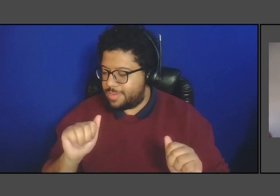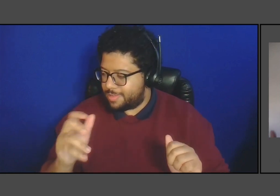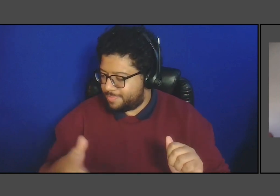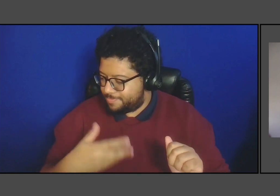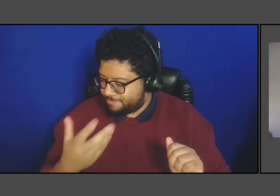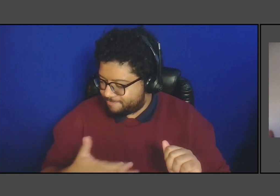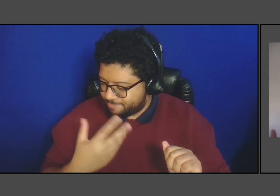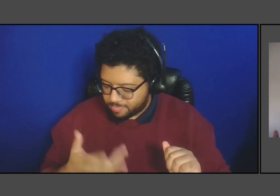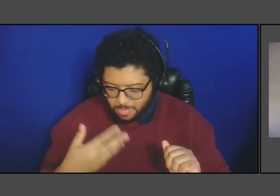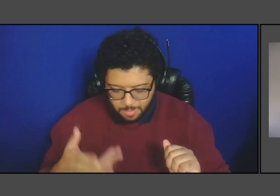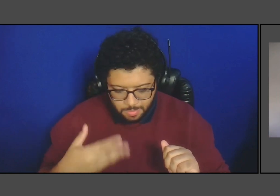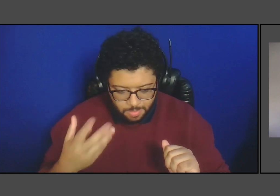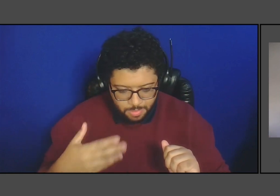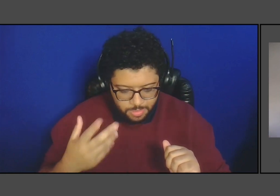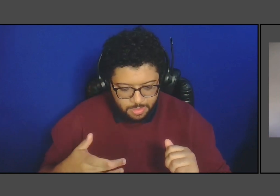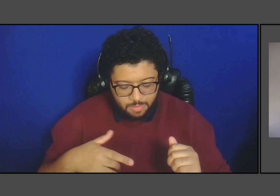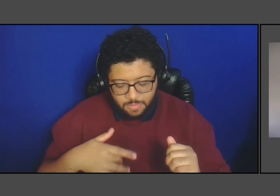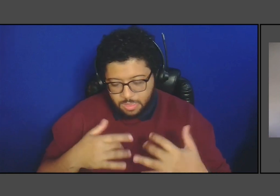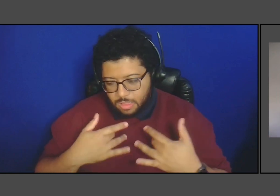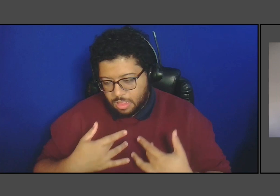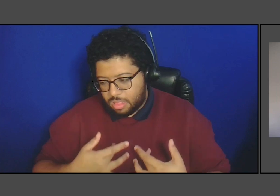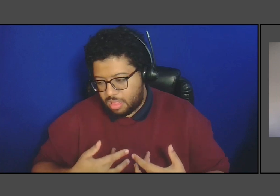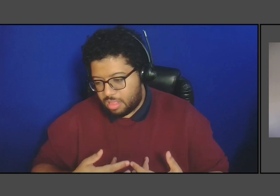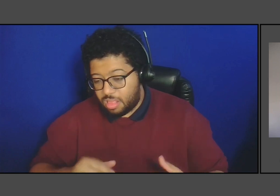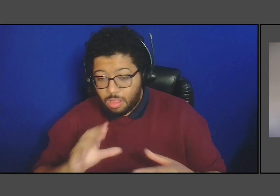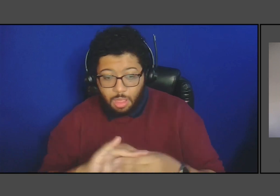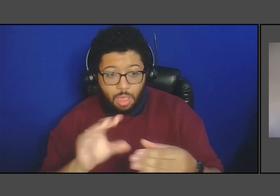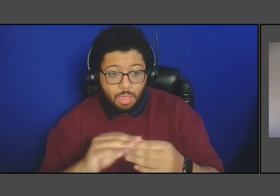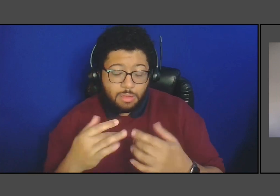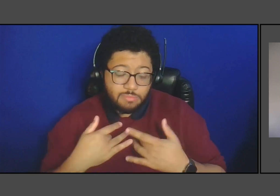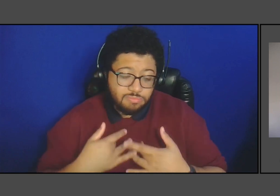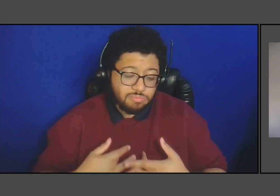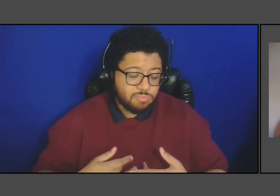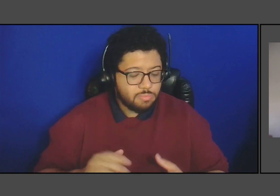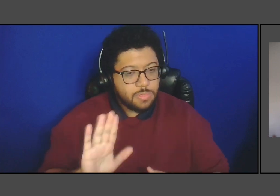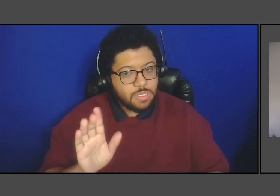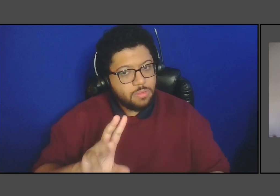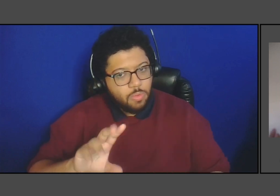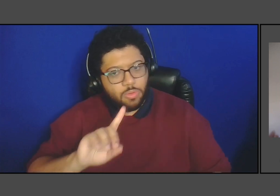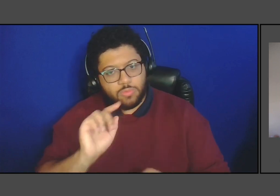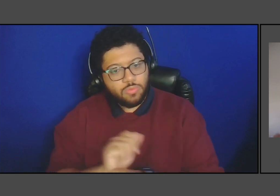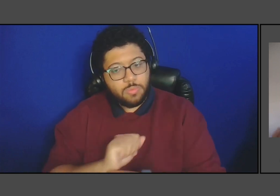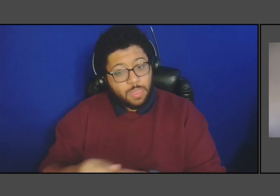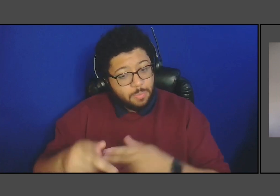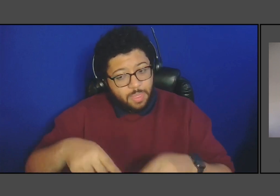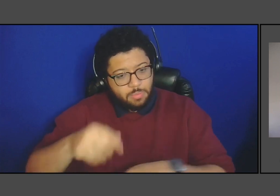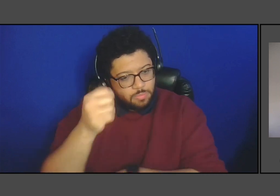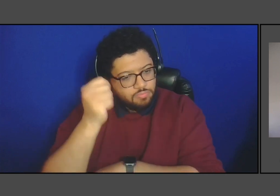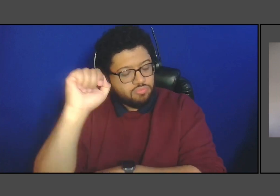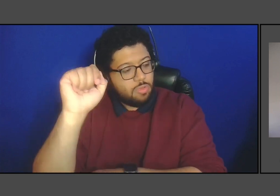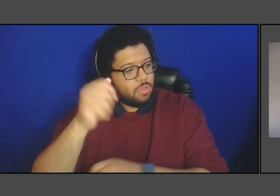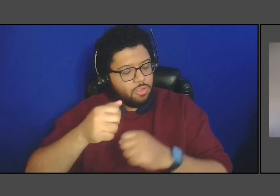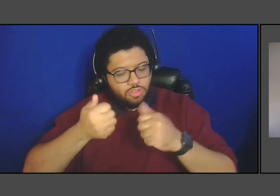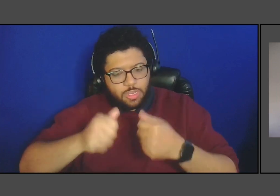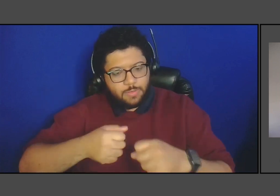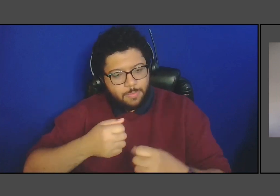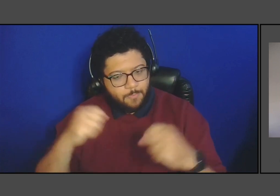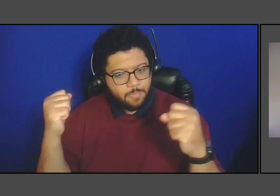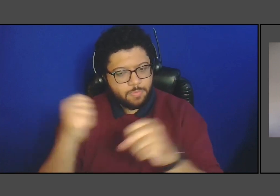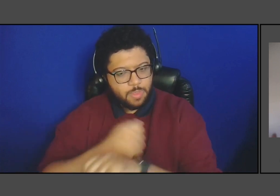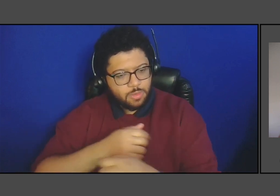too depressing here. I mean, there is a movement. There are folks who are working against the system. There's a legacy that we're building upon.